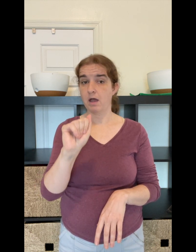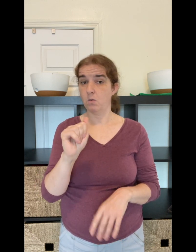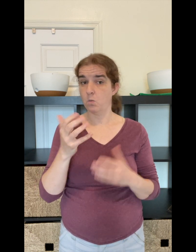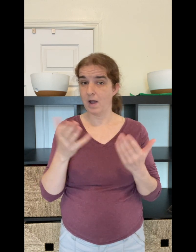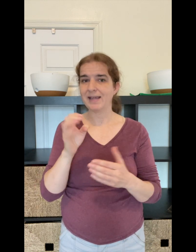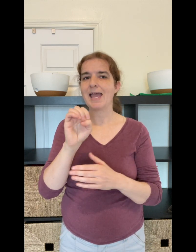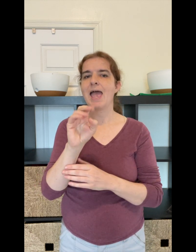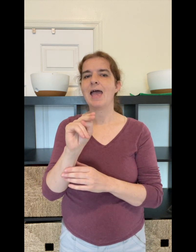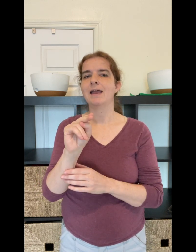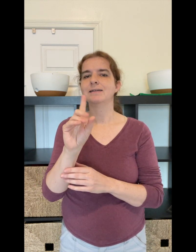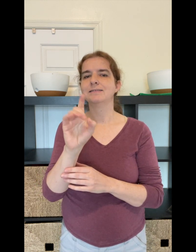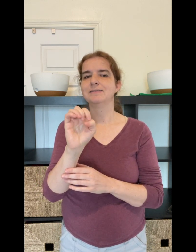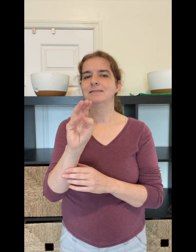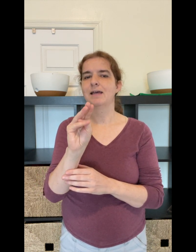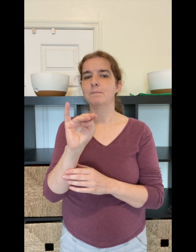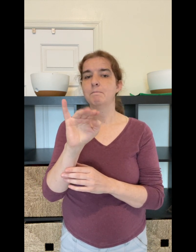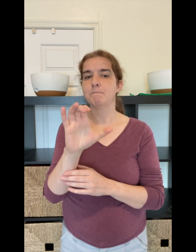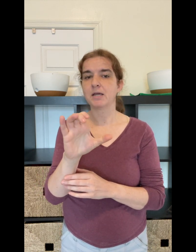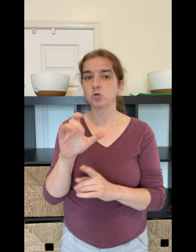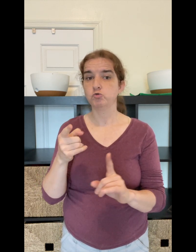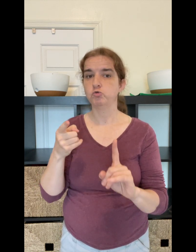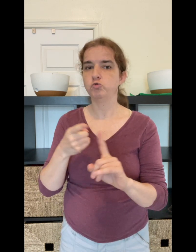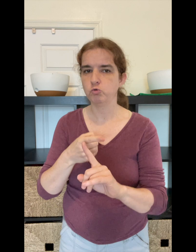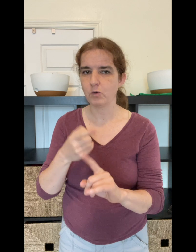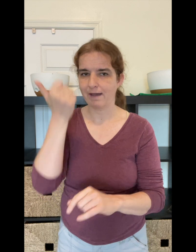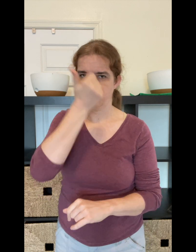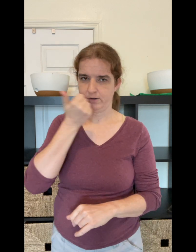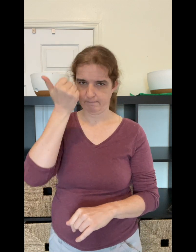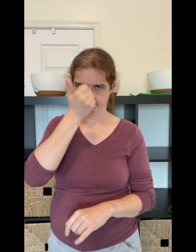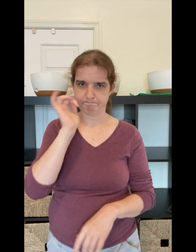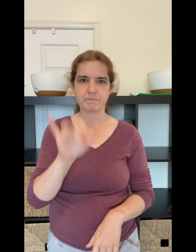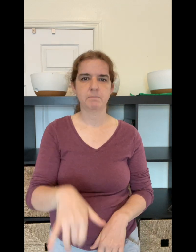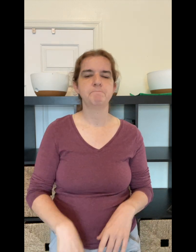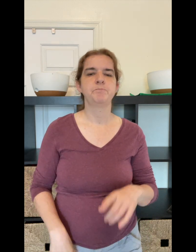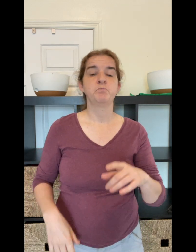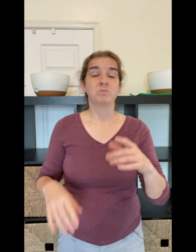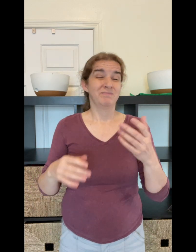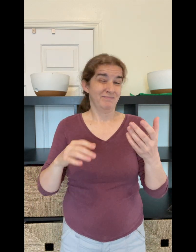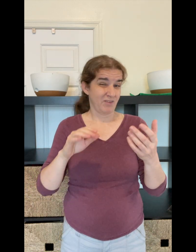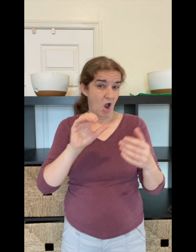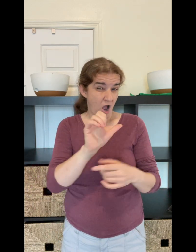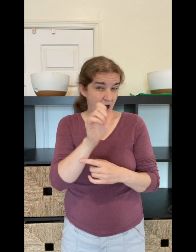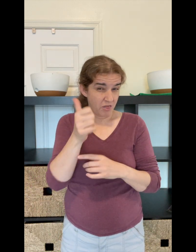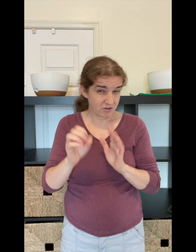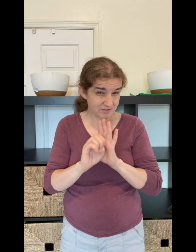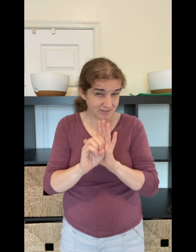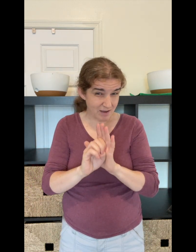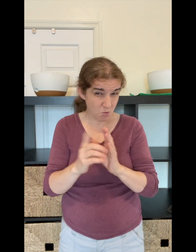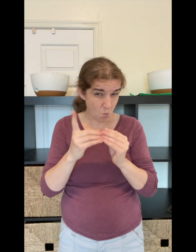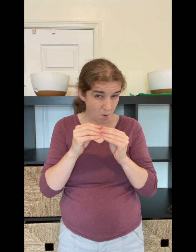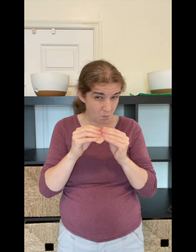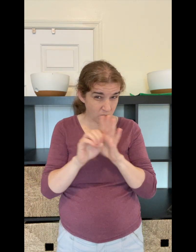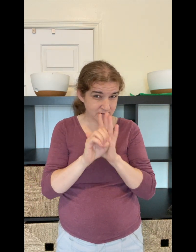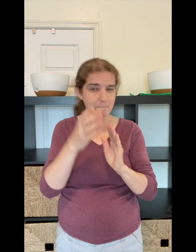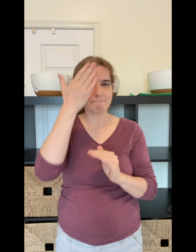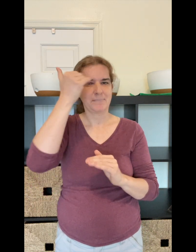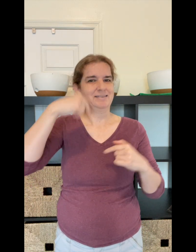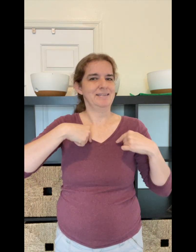there. Malaria. That means it's endemic to Africa. That. Another example, one more